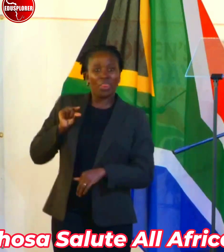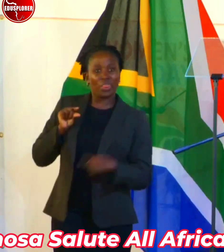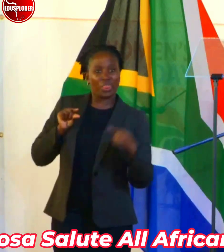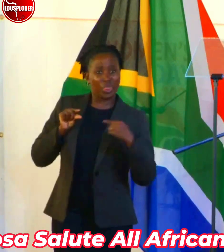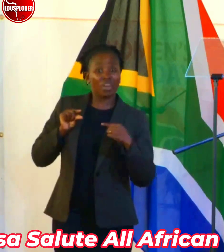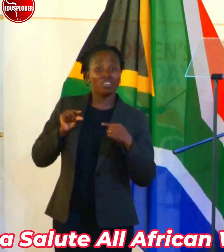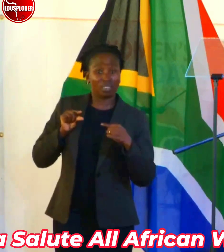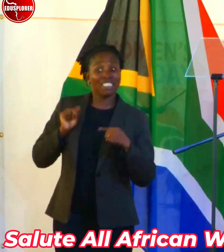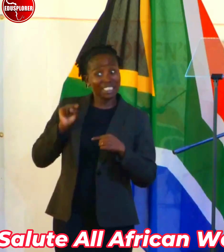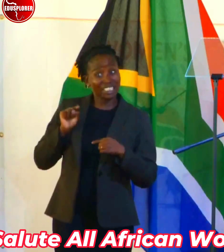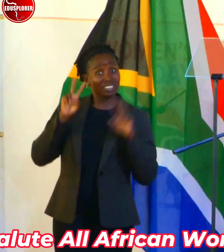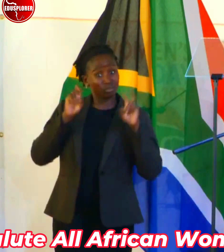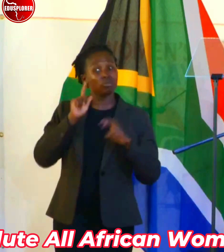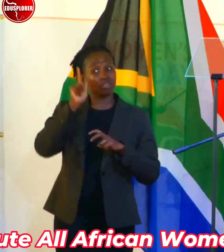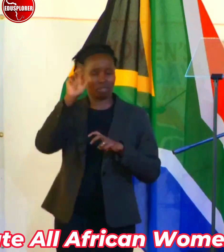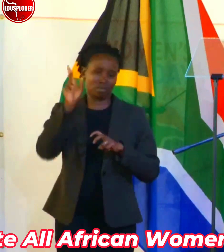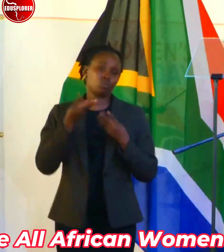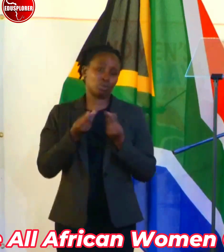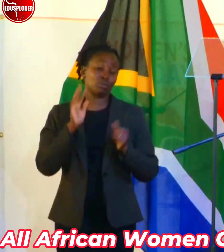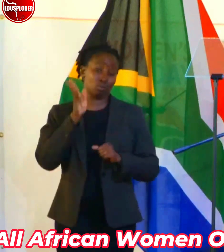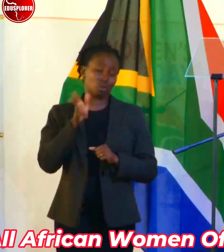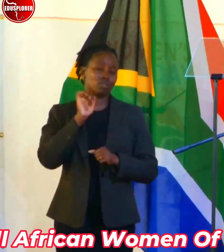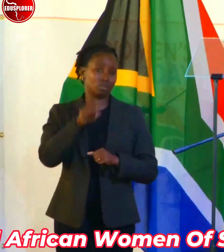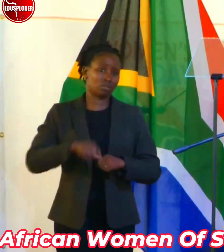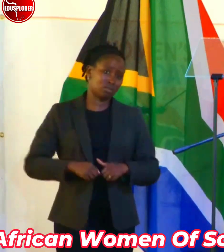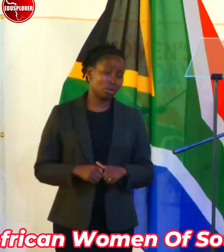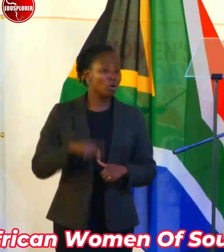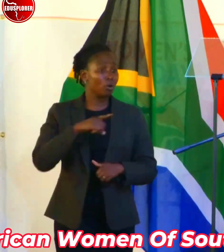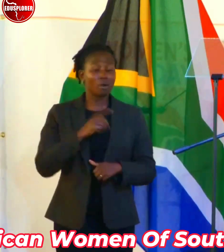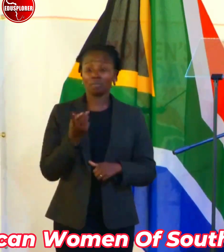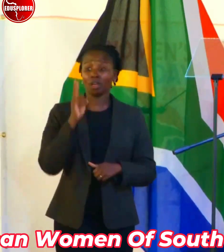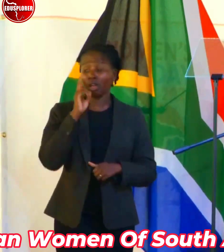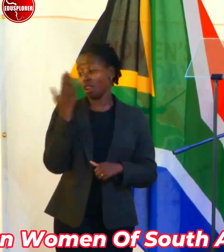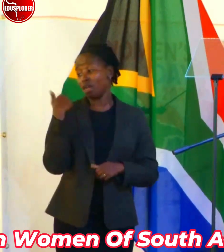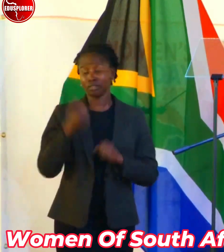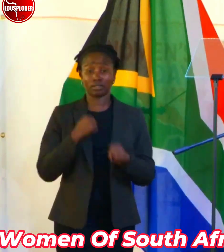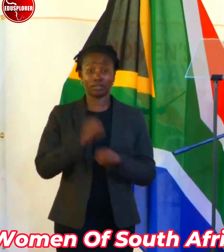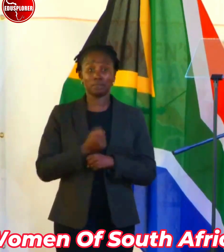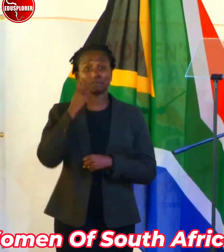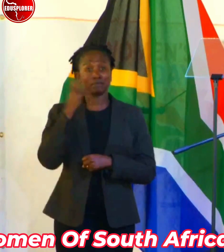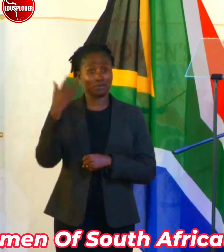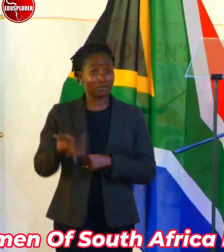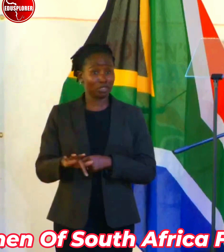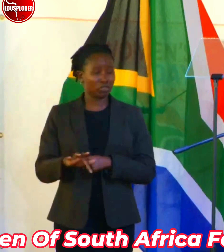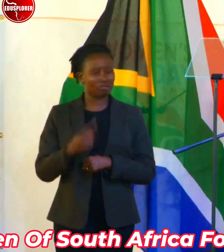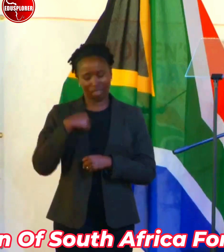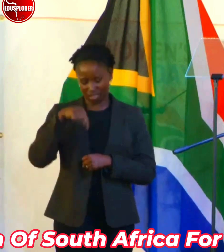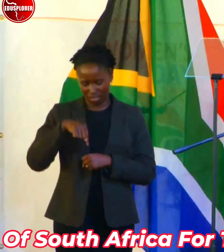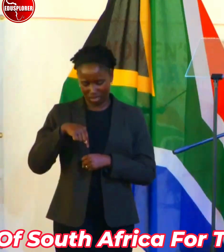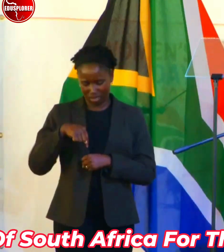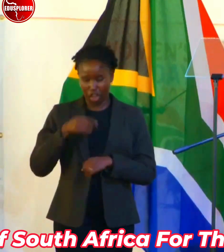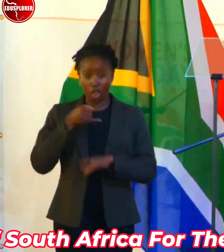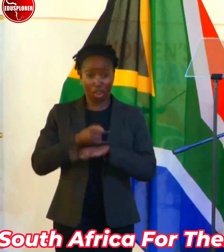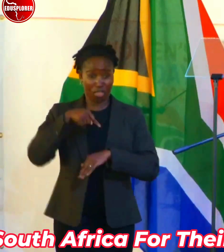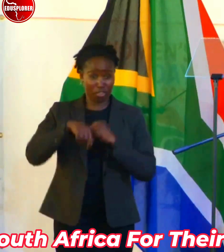deal with that in a little while. We saw that last year, or was it earlier this year? It was last year when